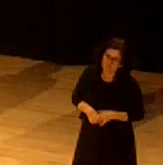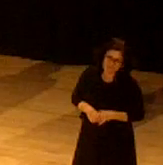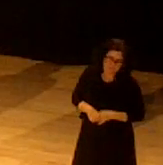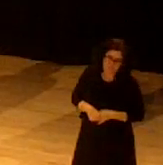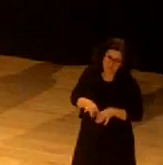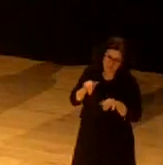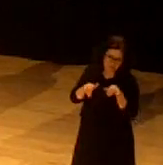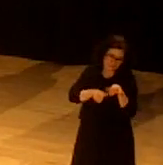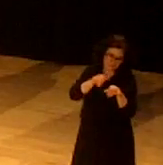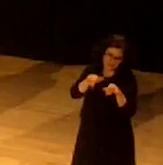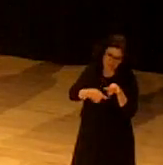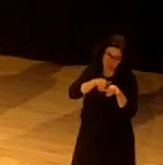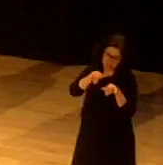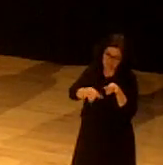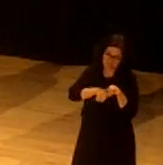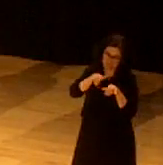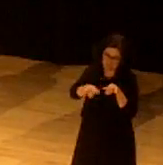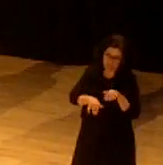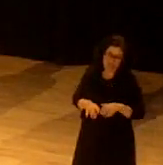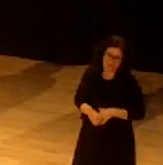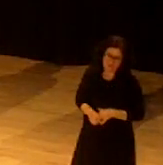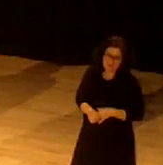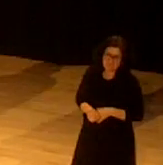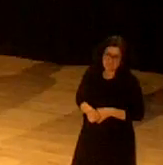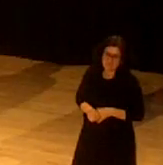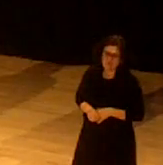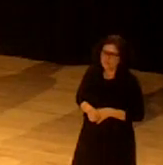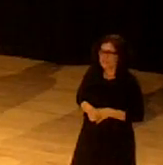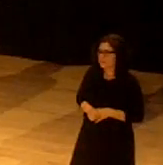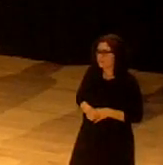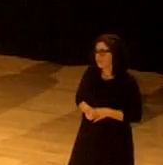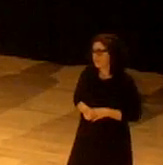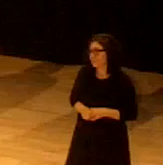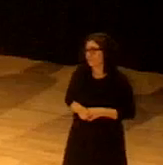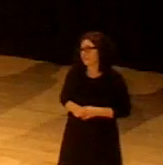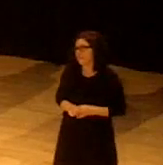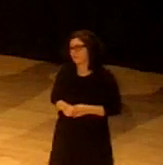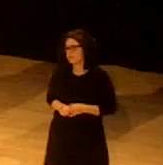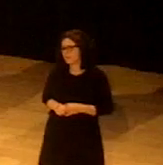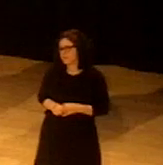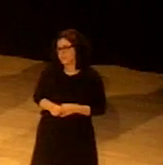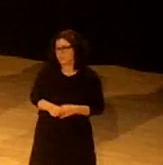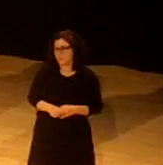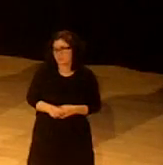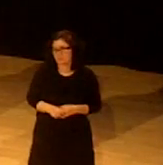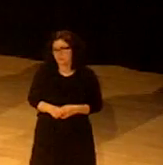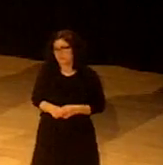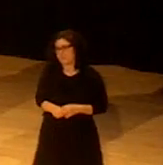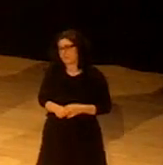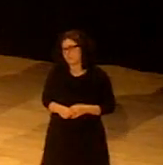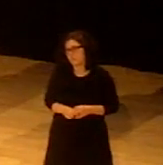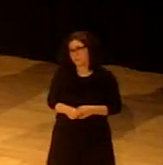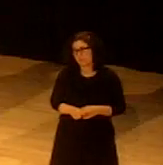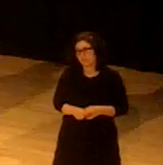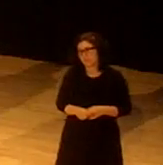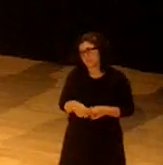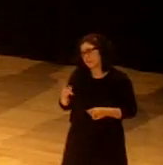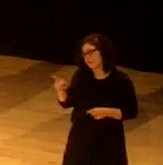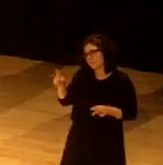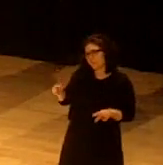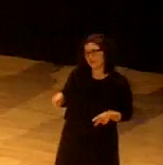also concerns people with other certain disabilities, also who are kept in institutional settings, or the elderly, and the idea is that this person was trying